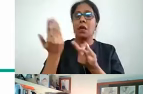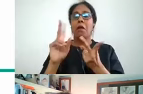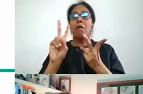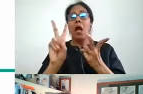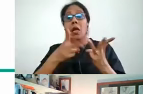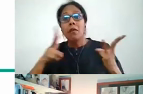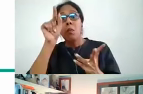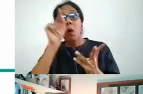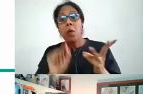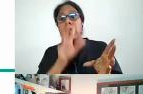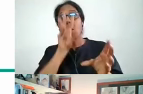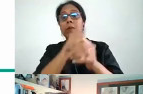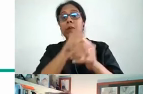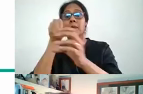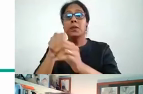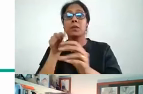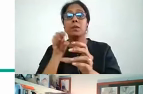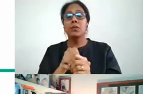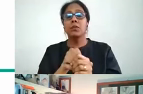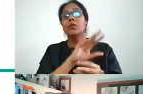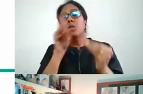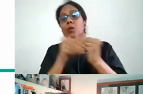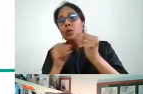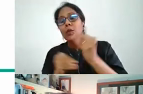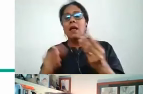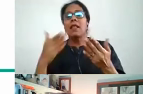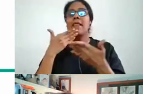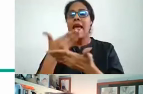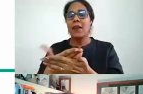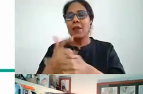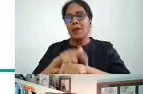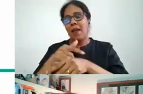again, the opportunity to speak to you. And thank you very much.